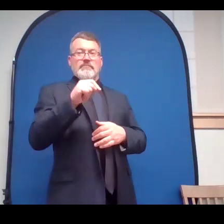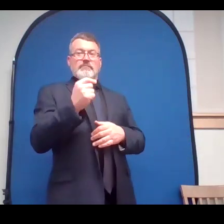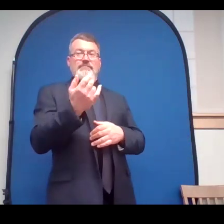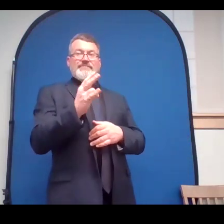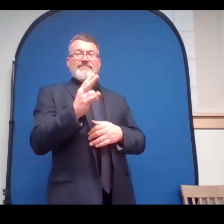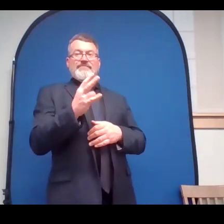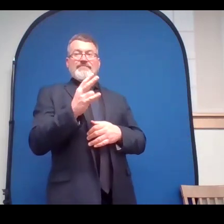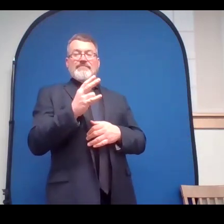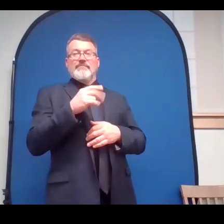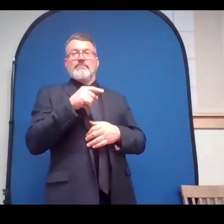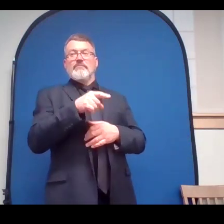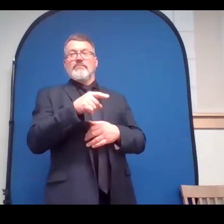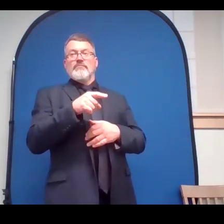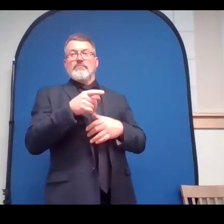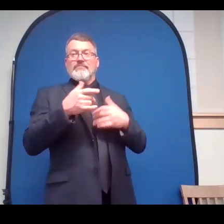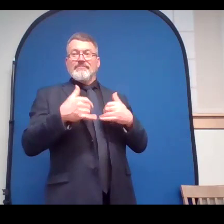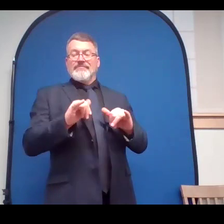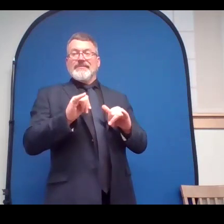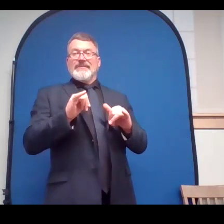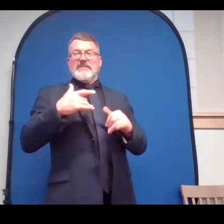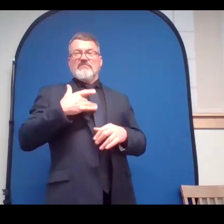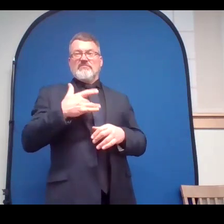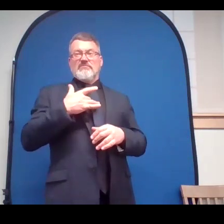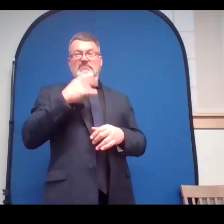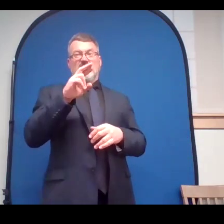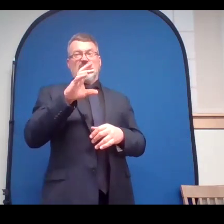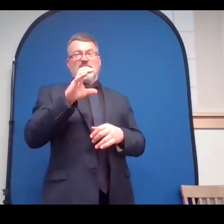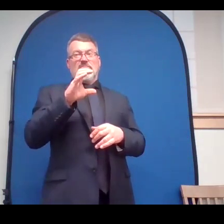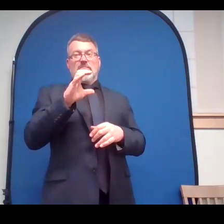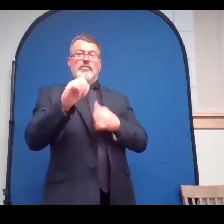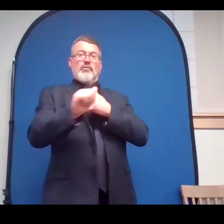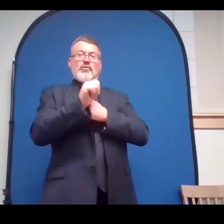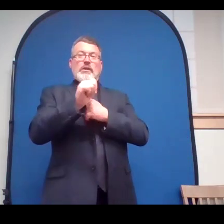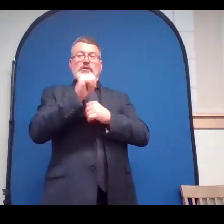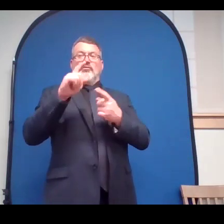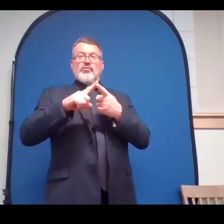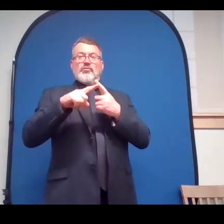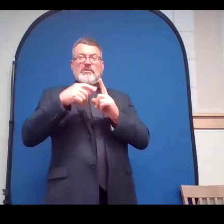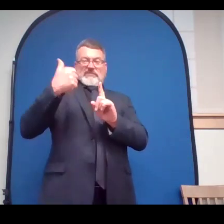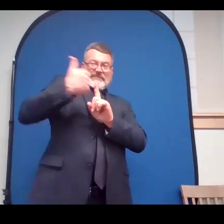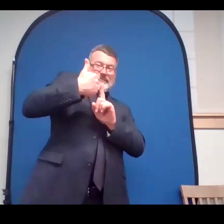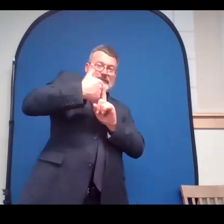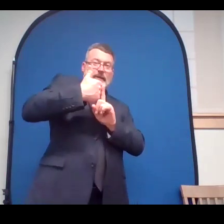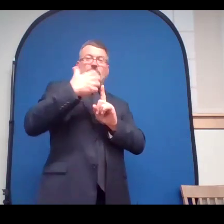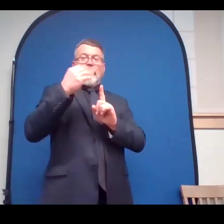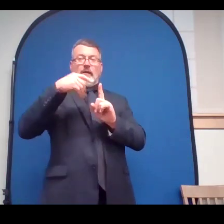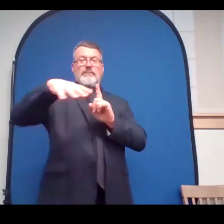still believe that Sergeant Card was a threat to himself and others?